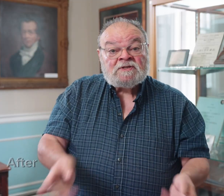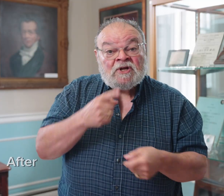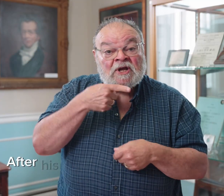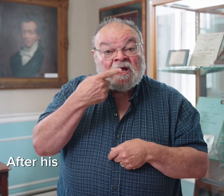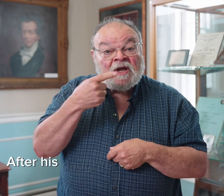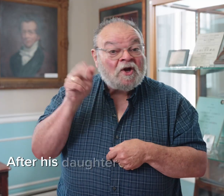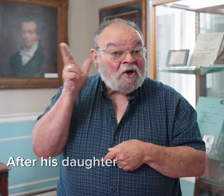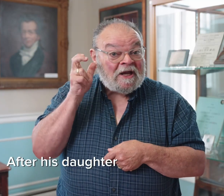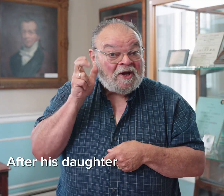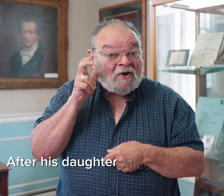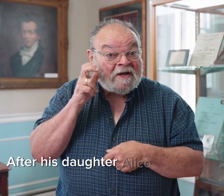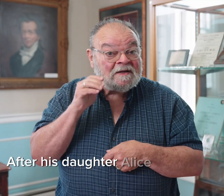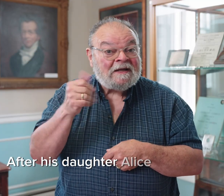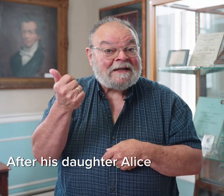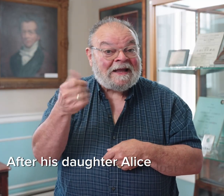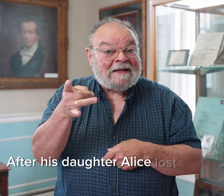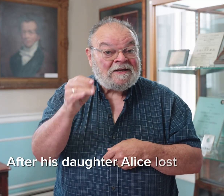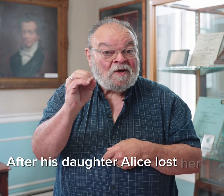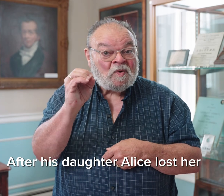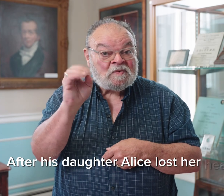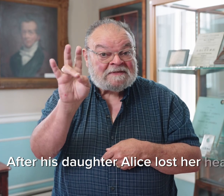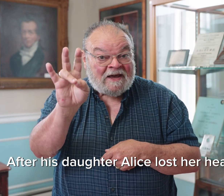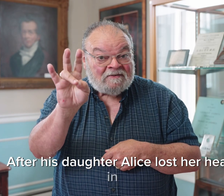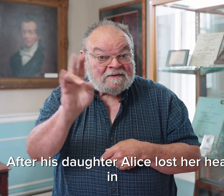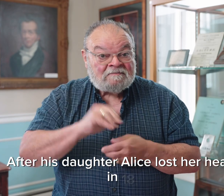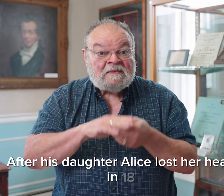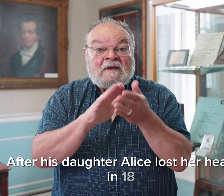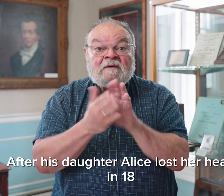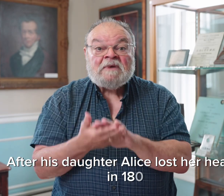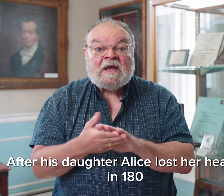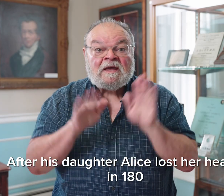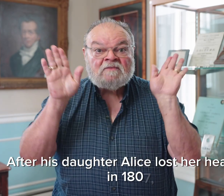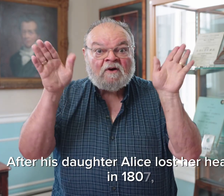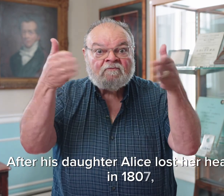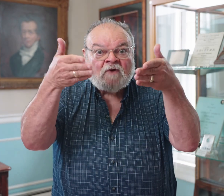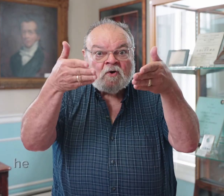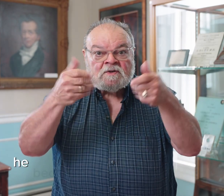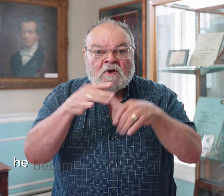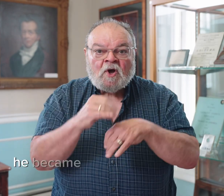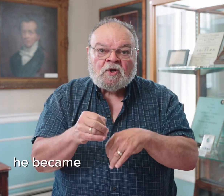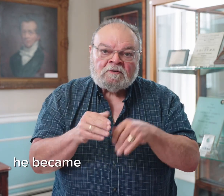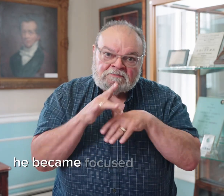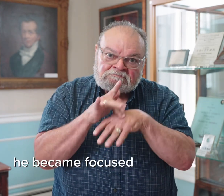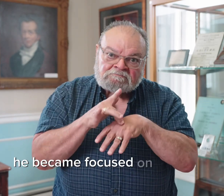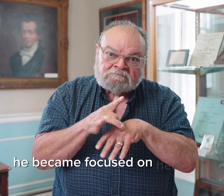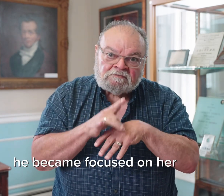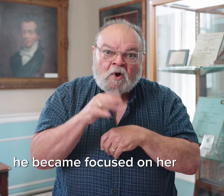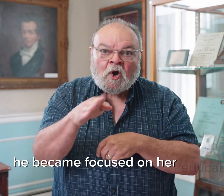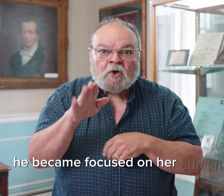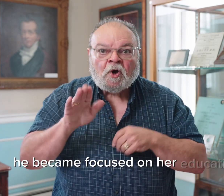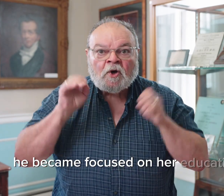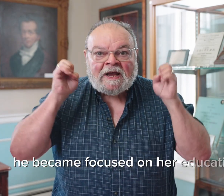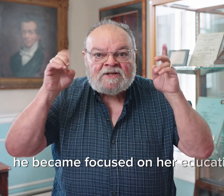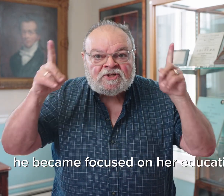After his daughter Alice lost her hearing in 1807, he became focused on her education and,